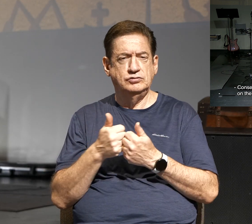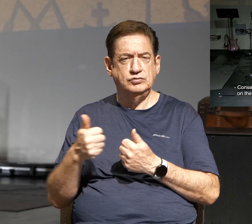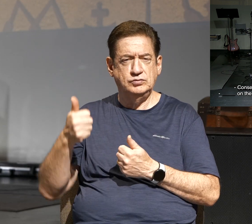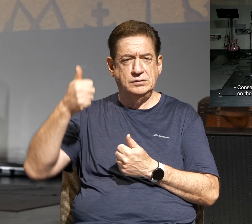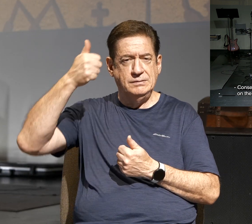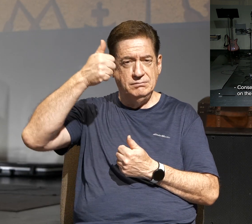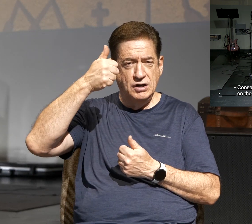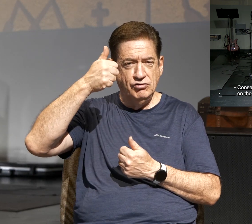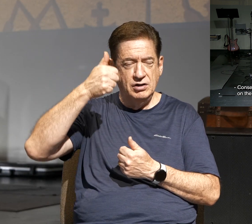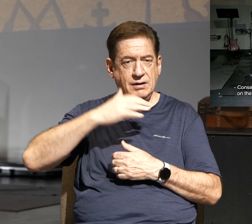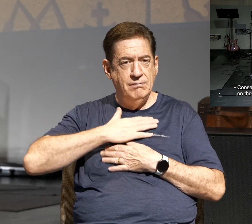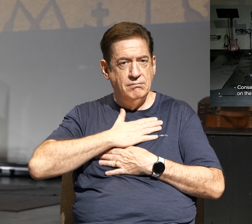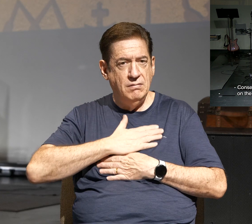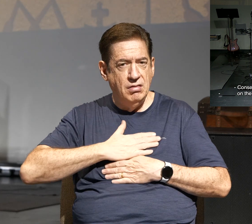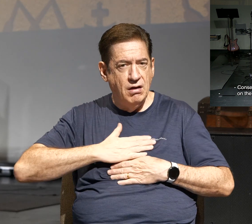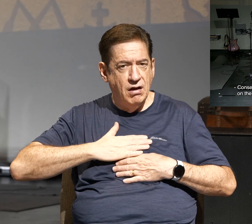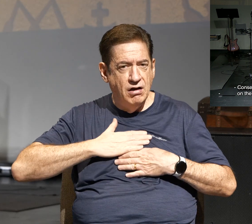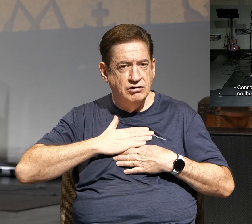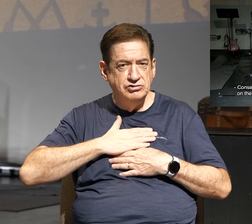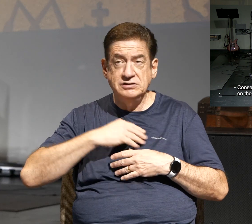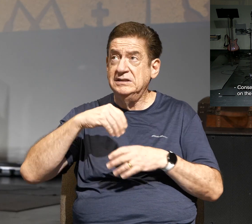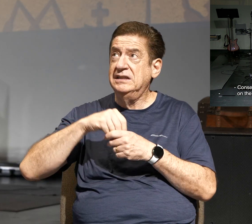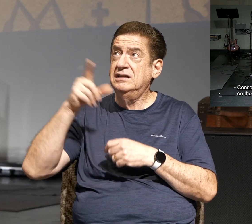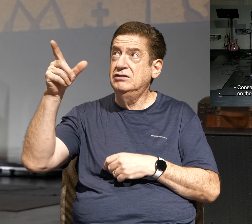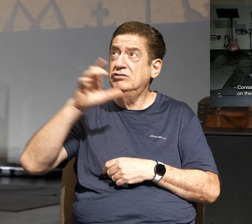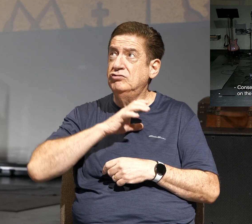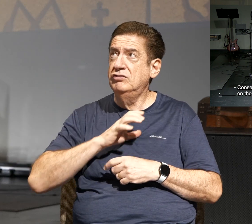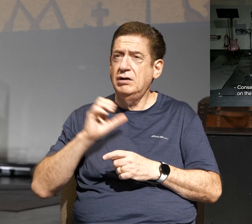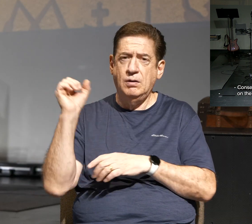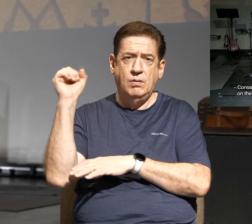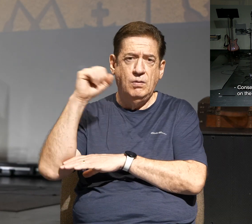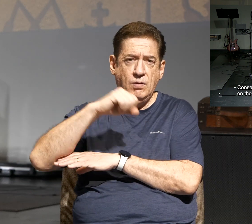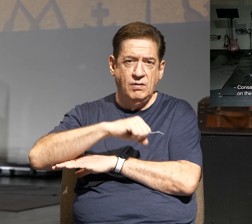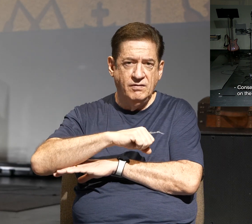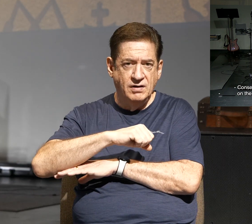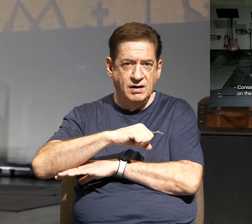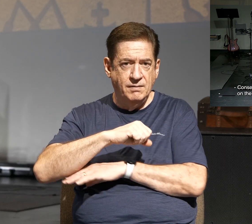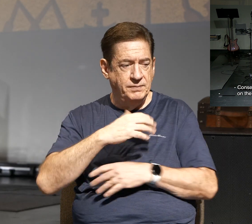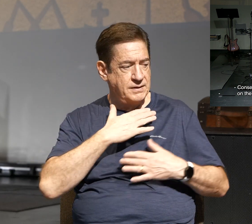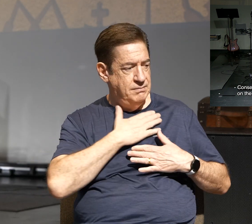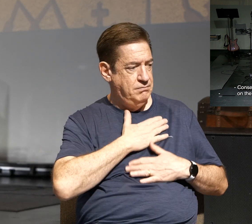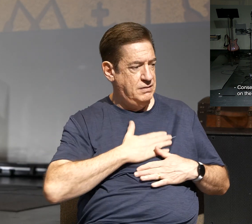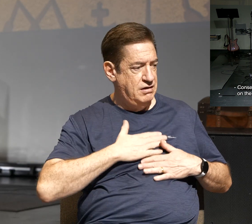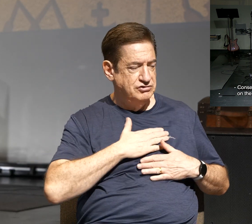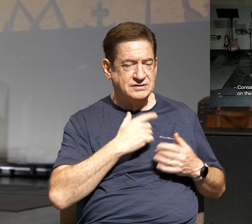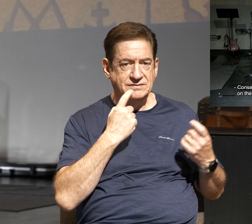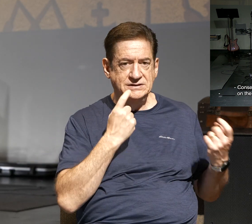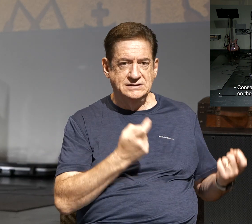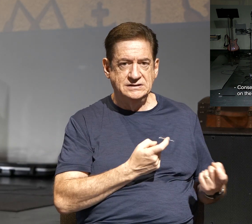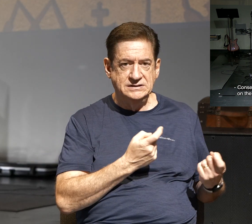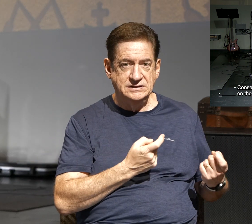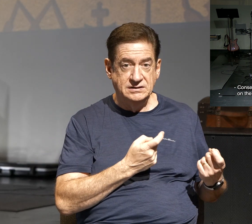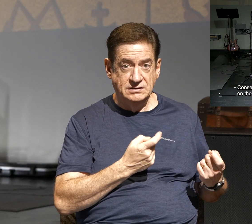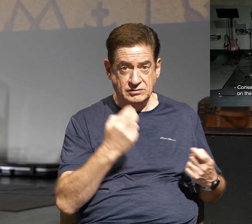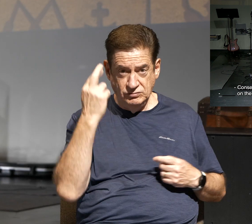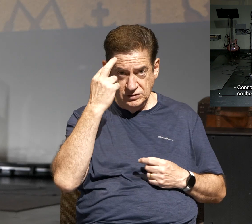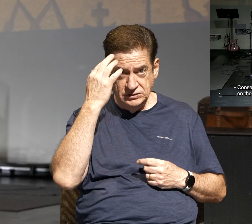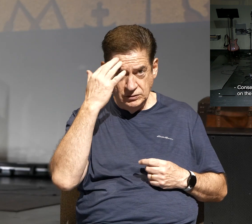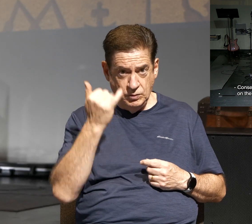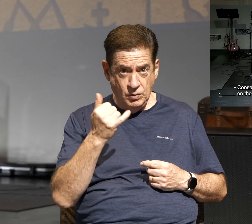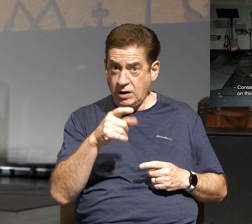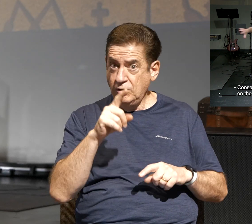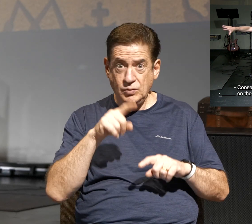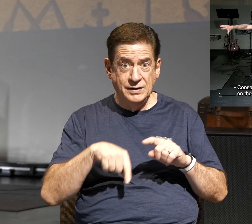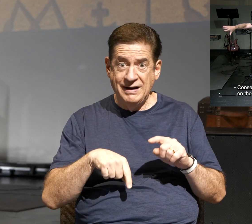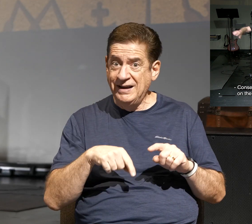superior pleasures in Christ that overcome the inferior pleasures of sin. The reason why you're unable to